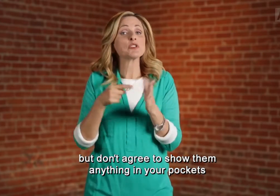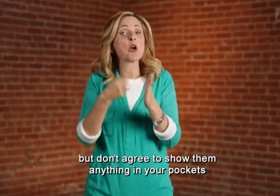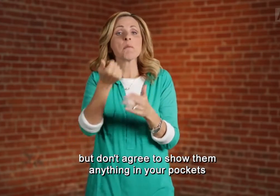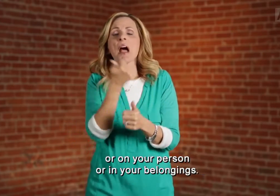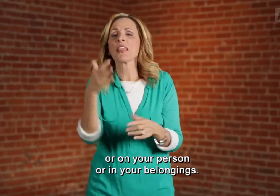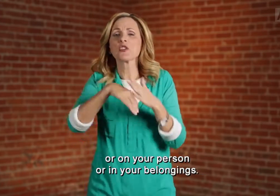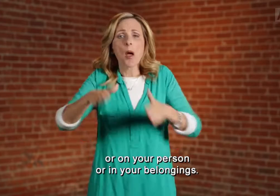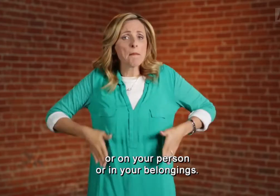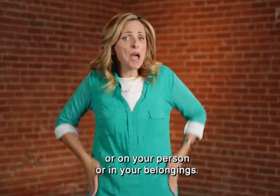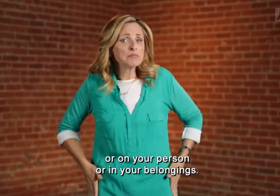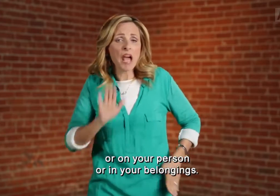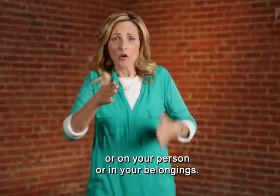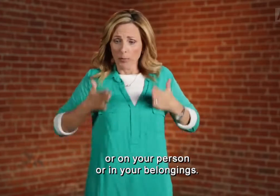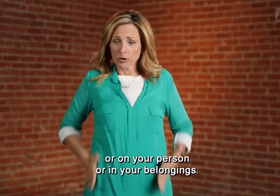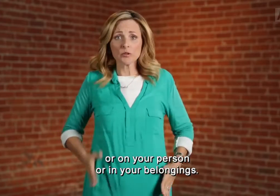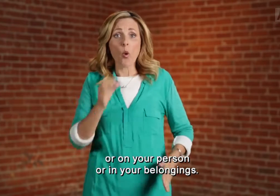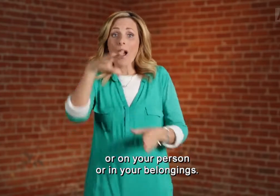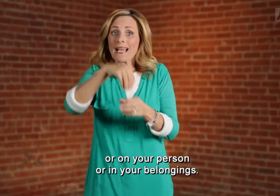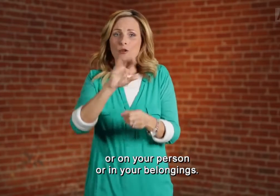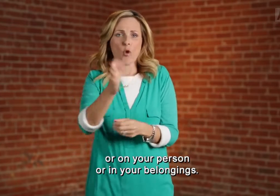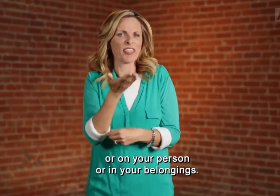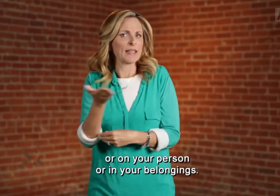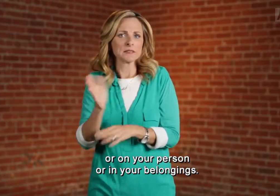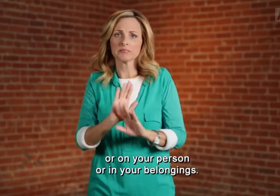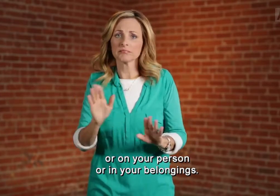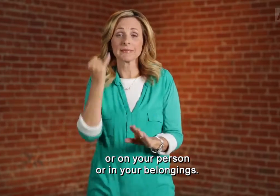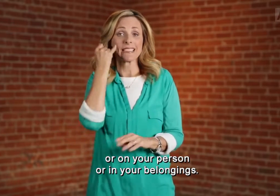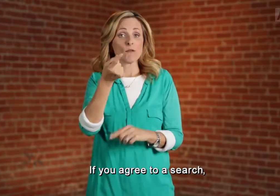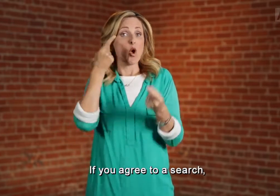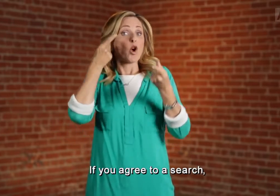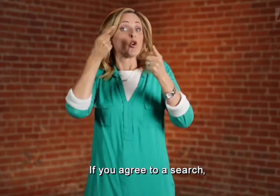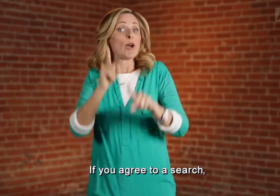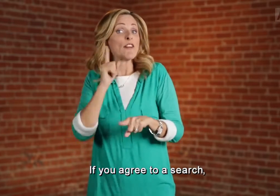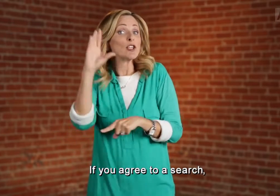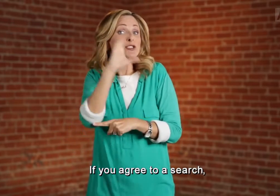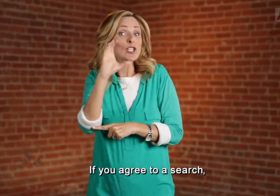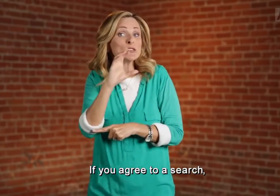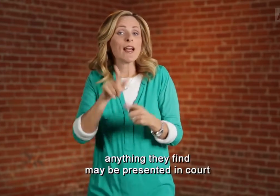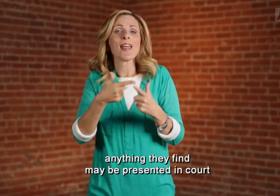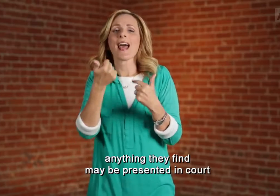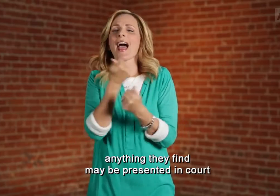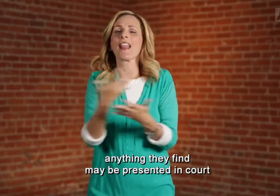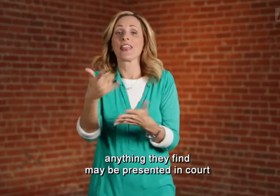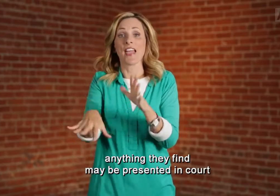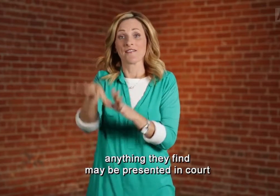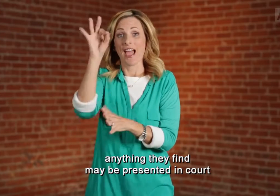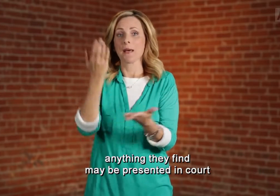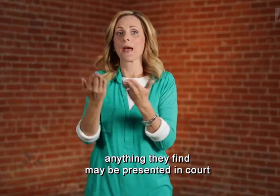pockets, or on your person, or in your belongings. If you agree to a search, anything they find may